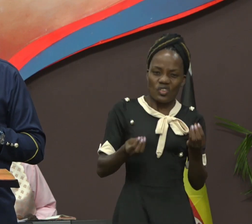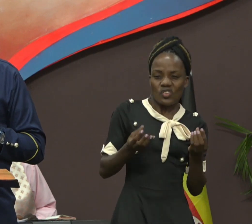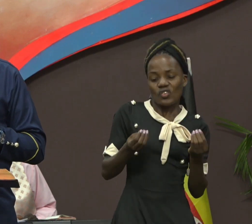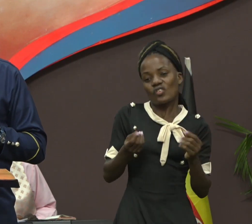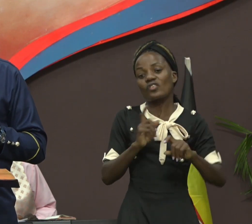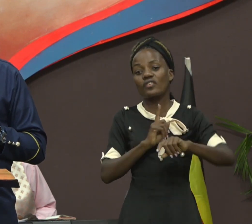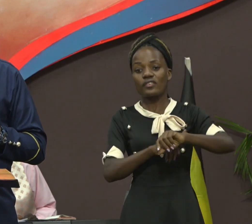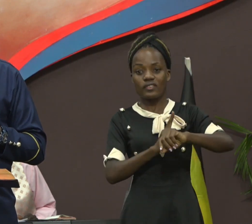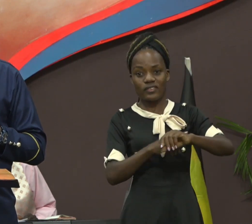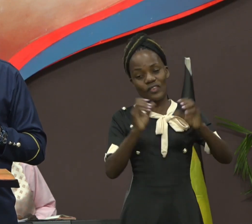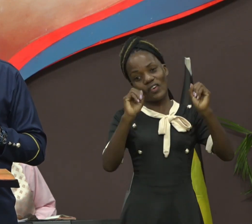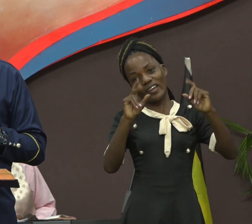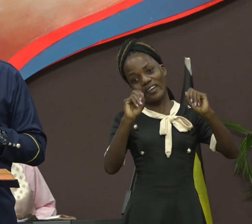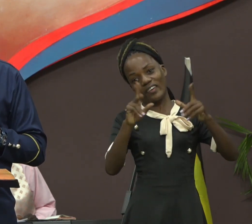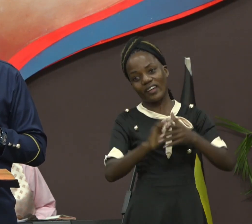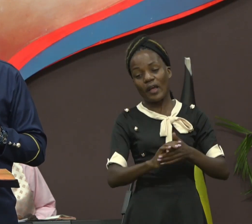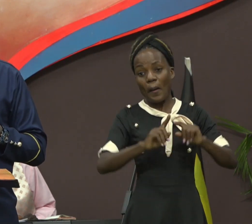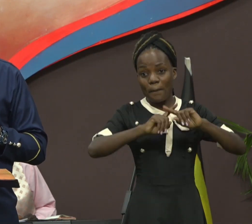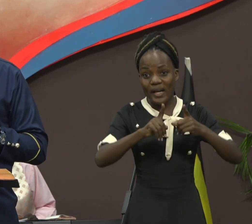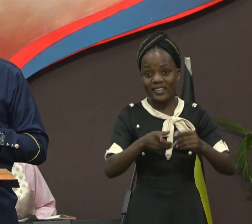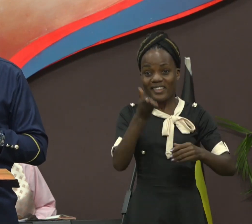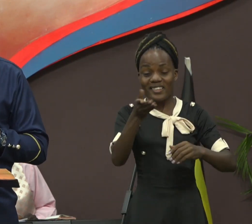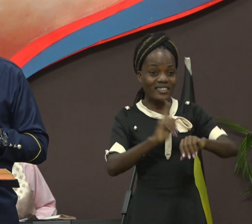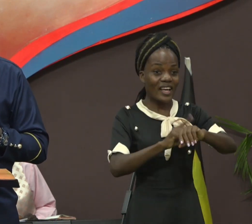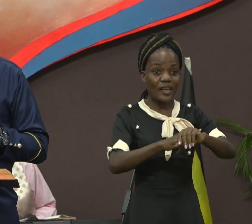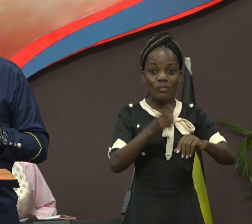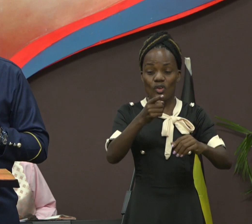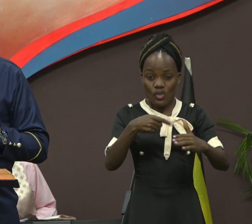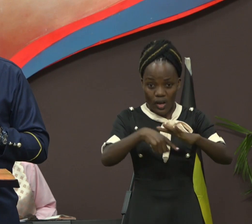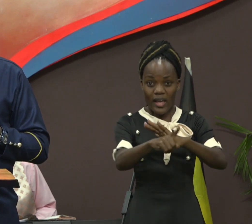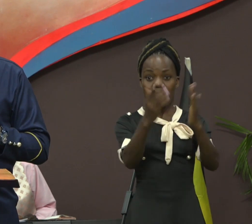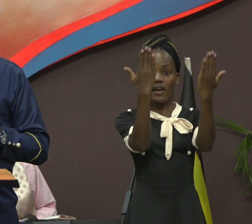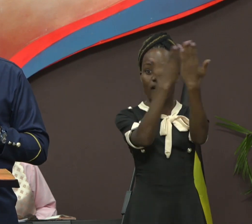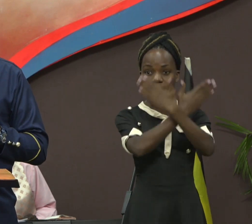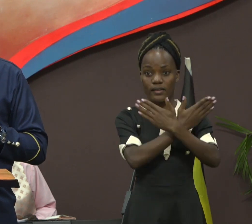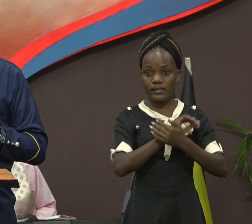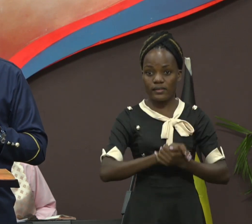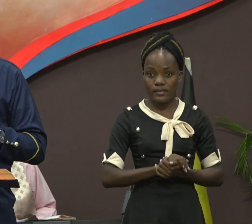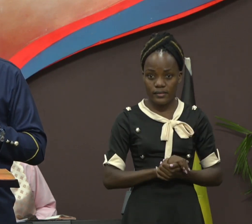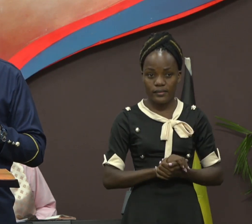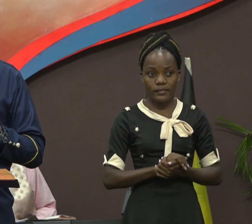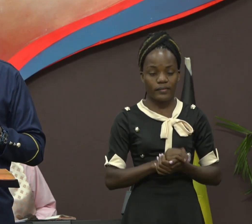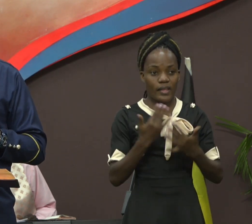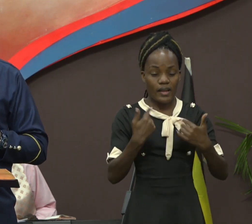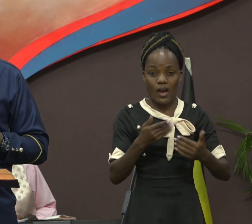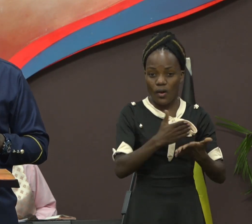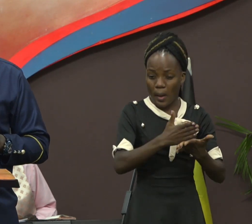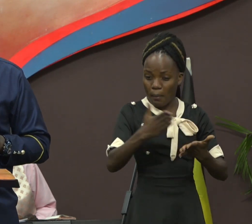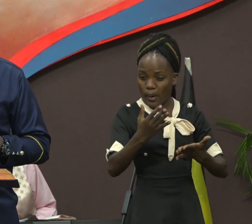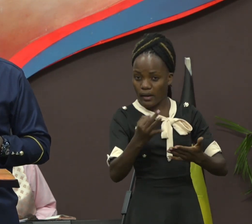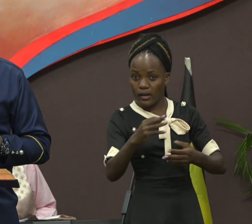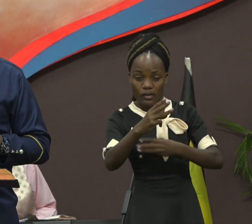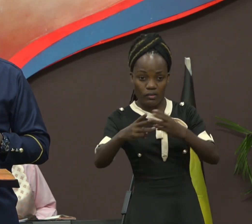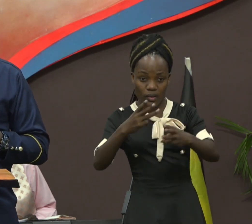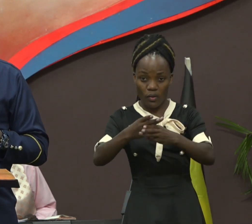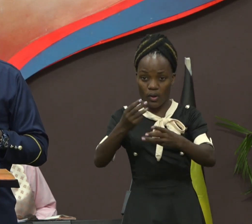is okay, it is day, it is light. There is a time of the night. kati part yensi yomubiri wetu wefanana. Now that's